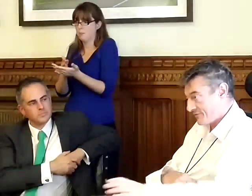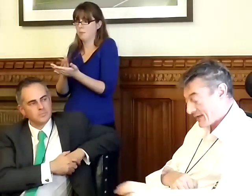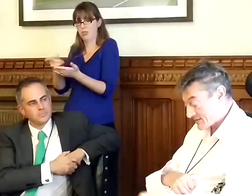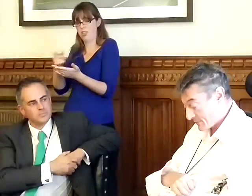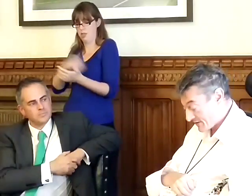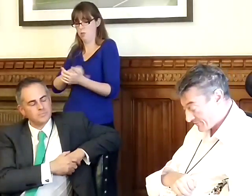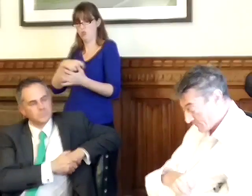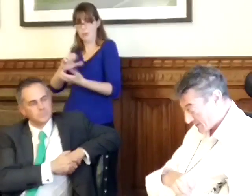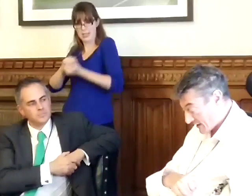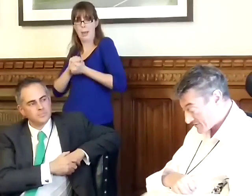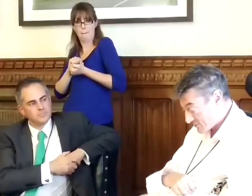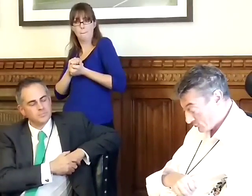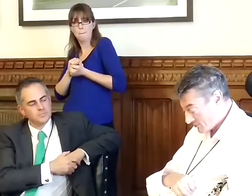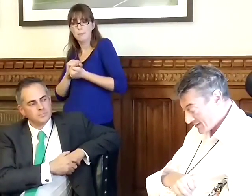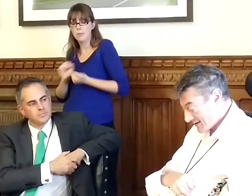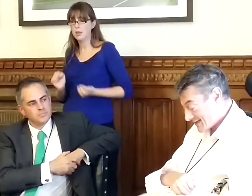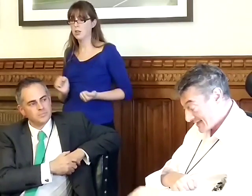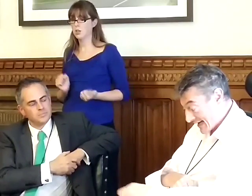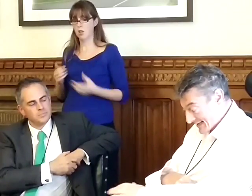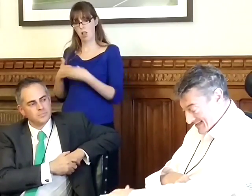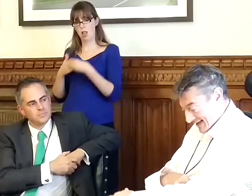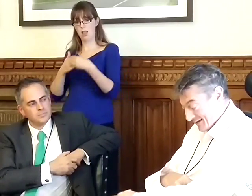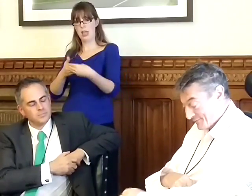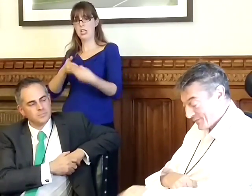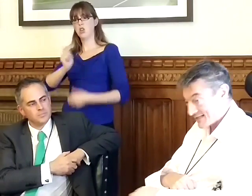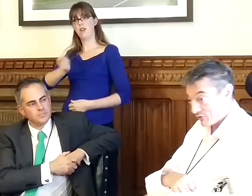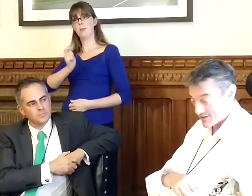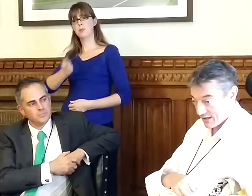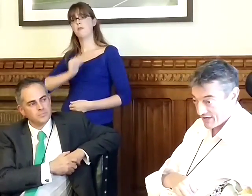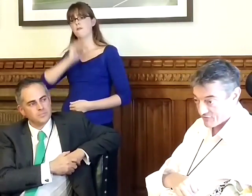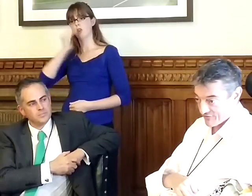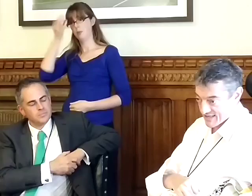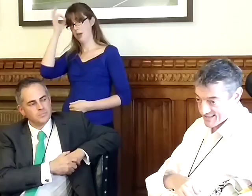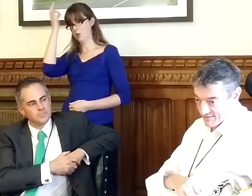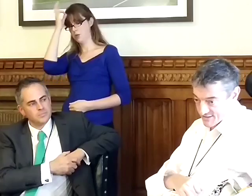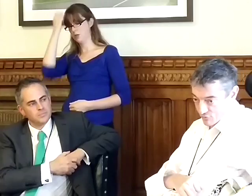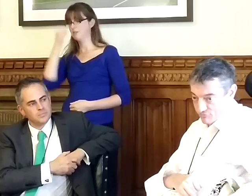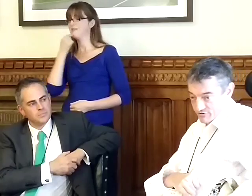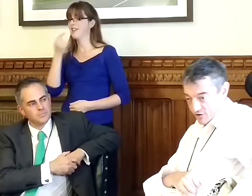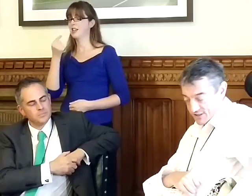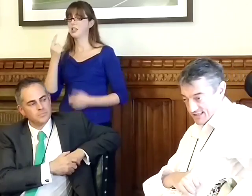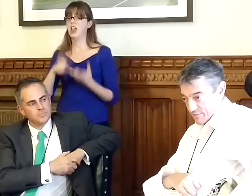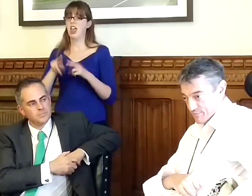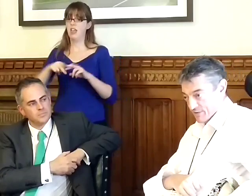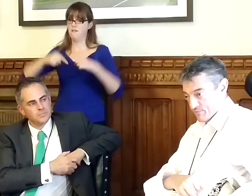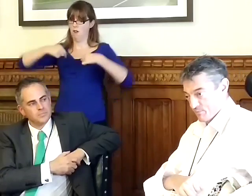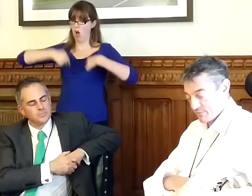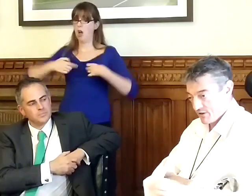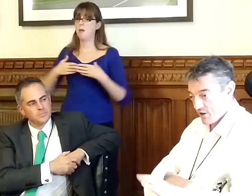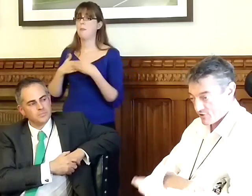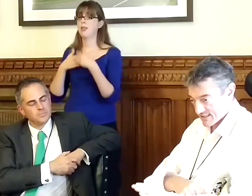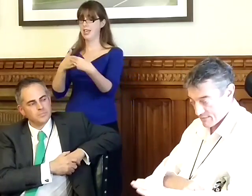The leader of Hammersmith and Fulham Council says, as long as I'm leader of this council,